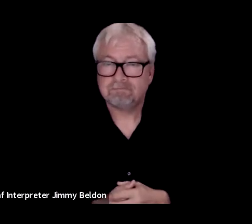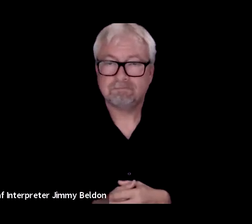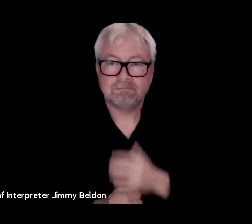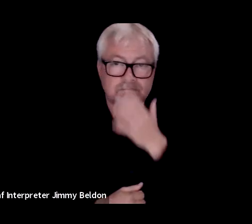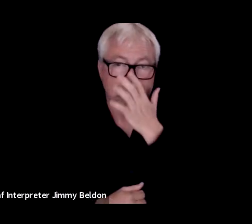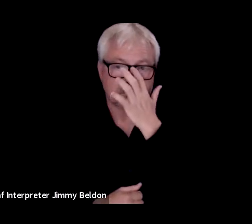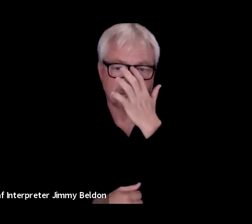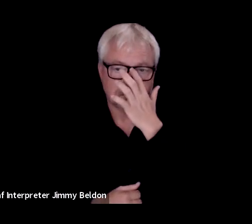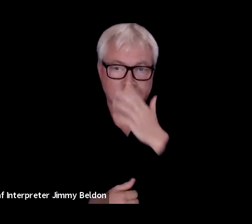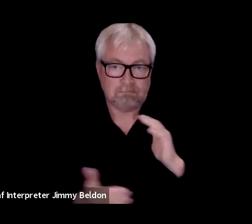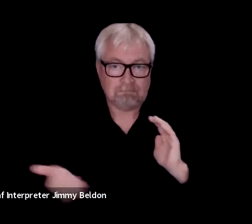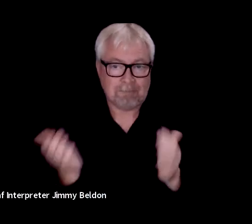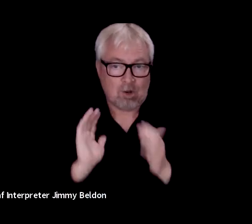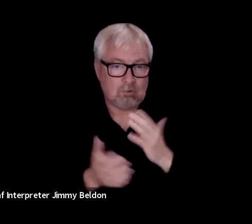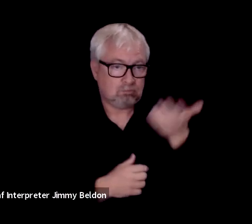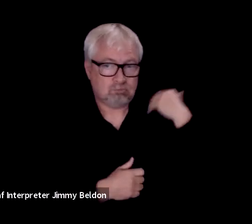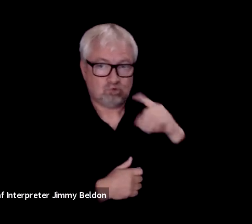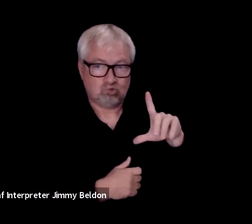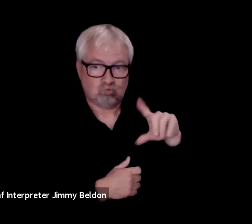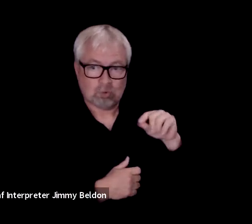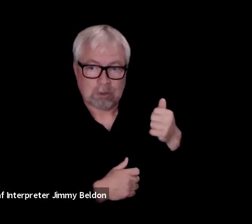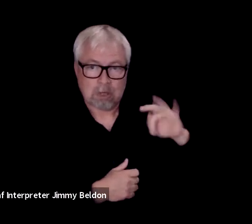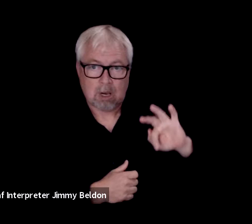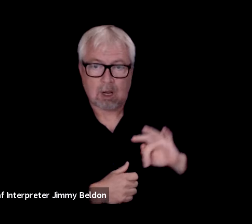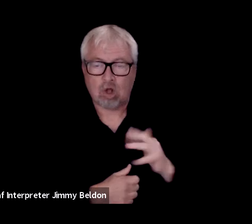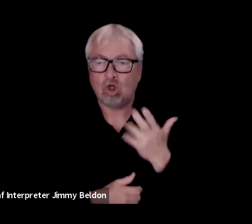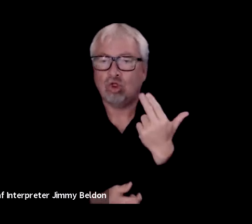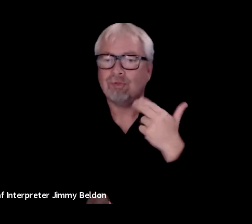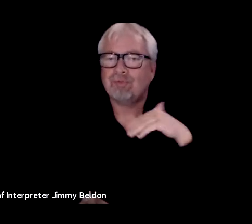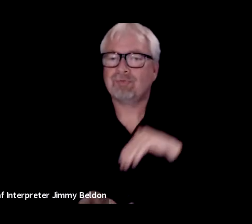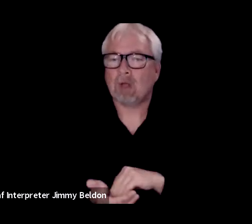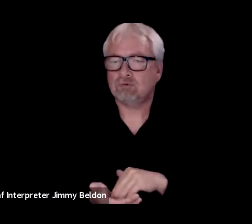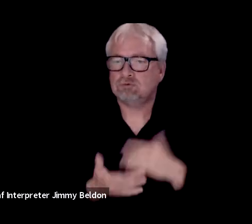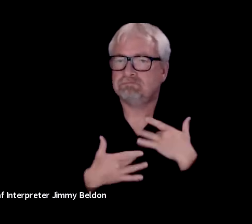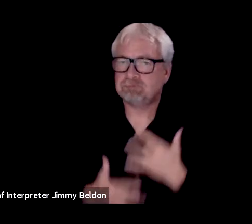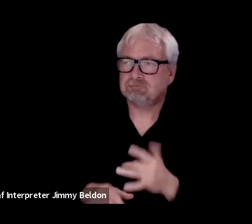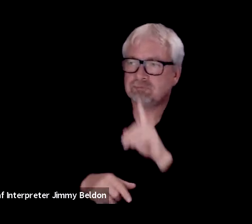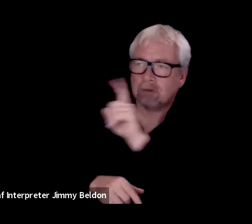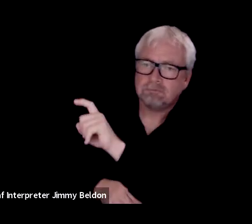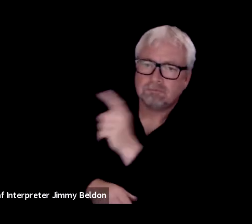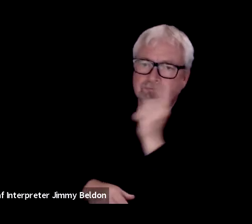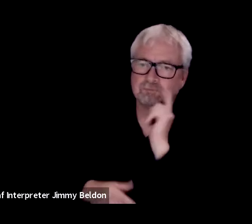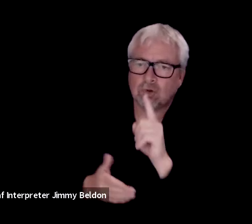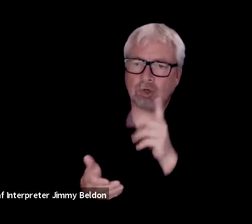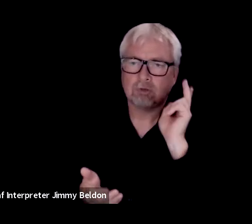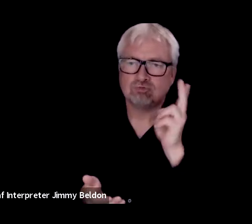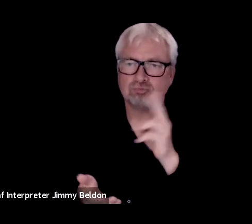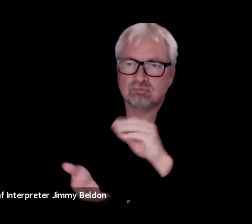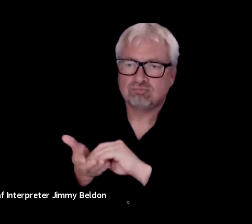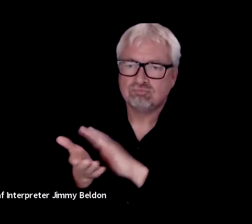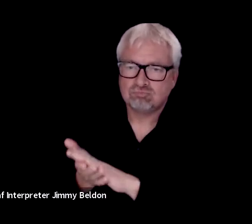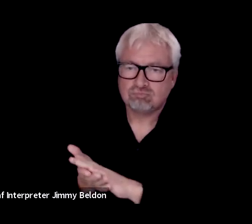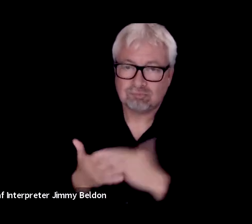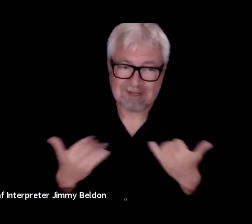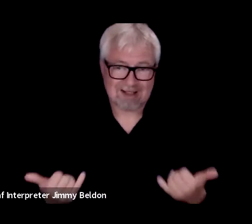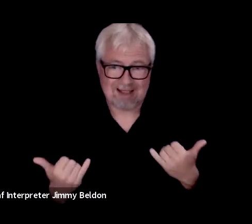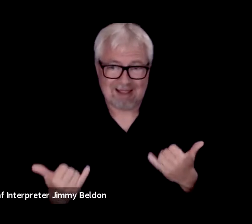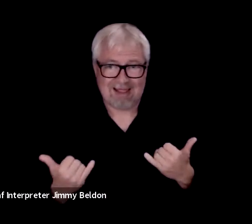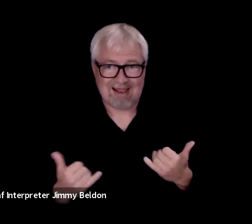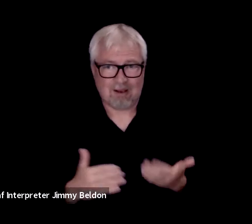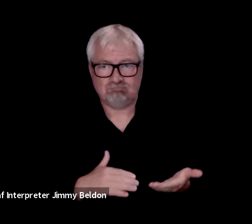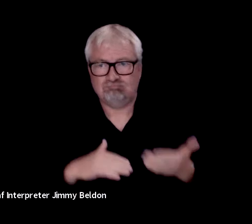This means that the volume of recent requests means it has been taking weeks, not days, for people to get their vaccination record